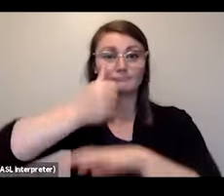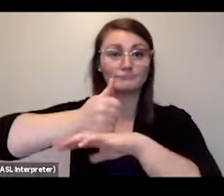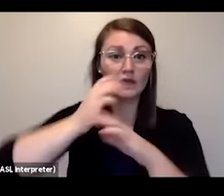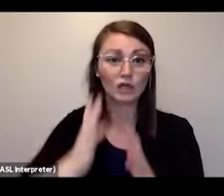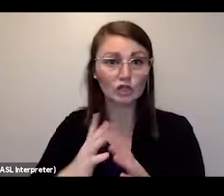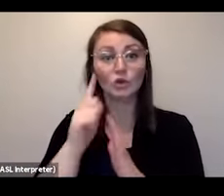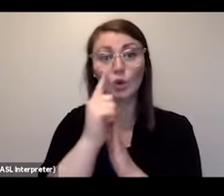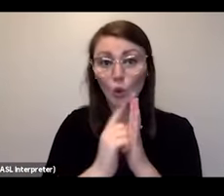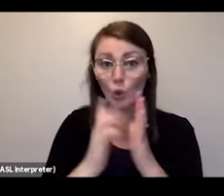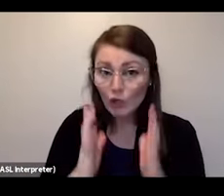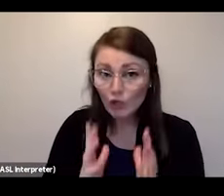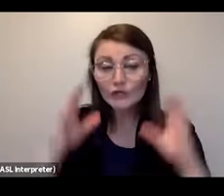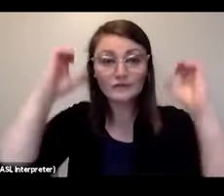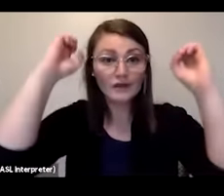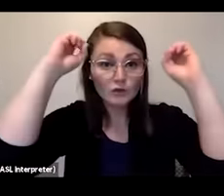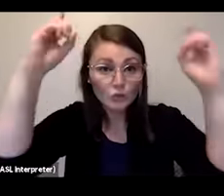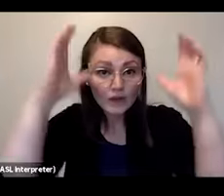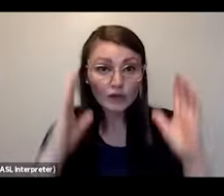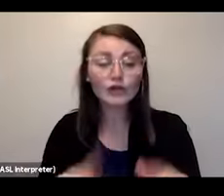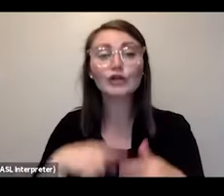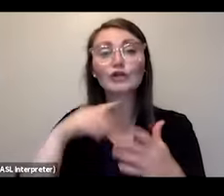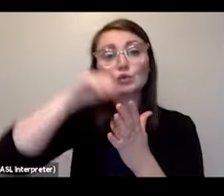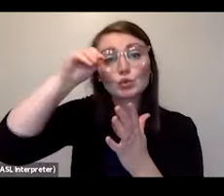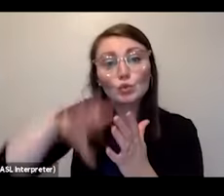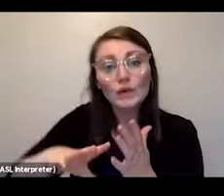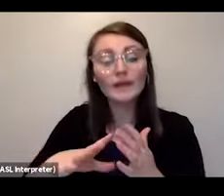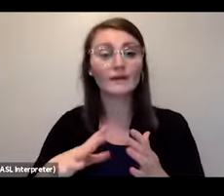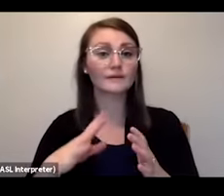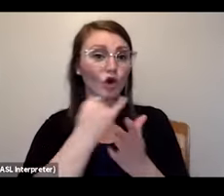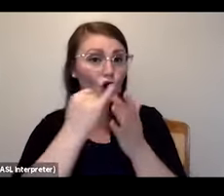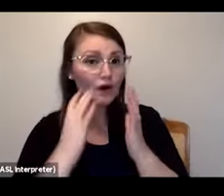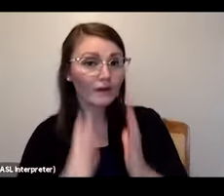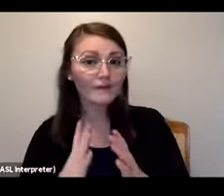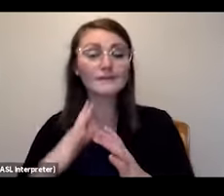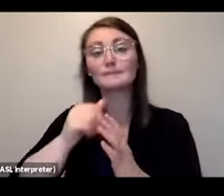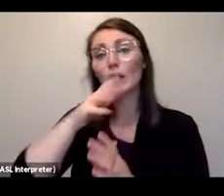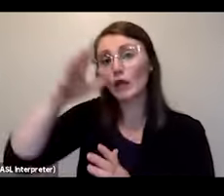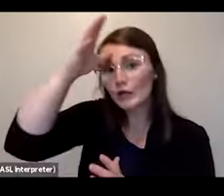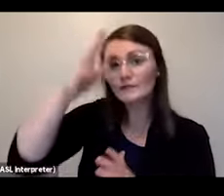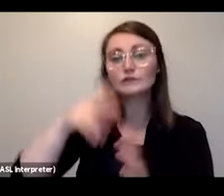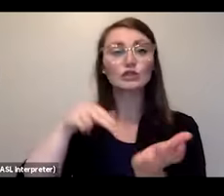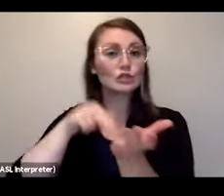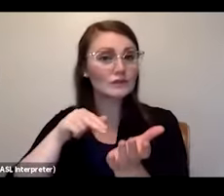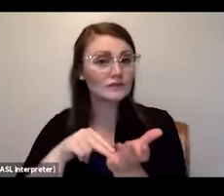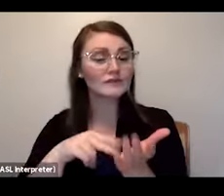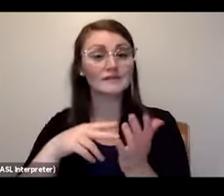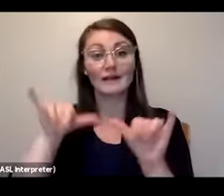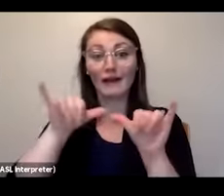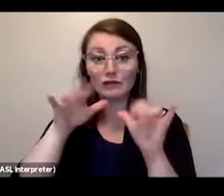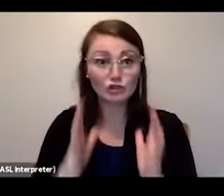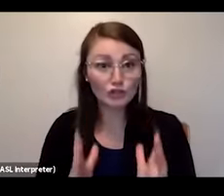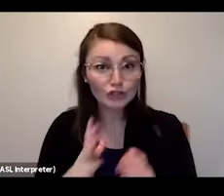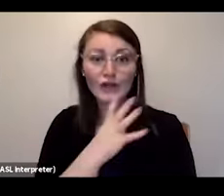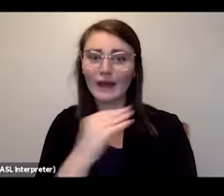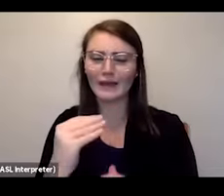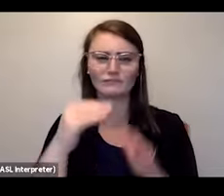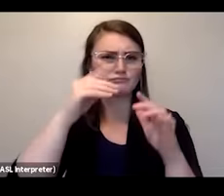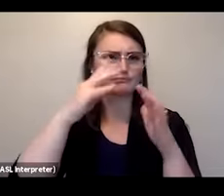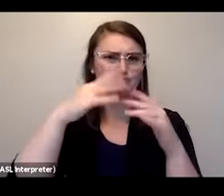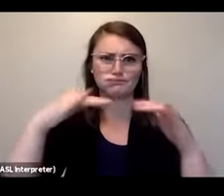lawyers, artists, students, parents, nurses, scientists, engineers, and so many